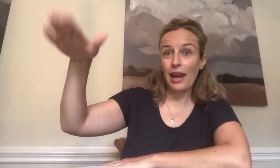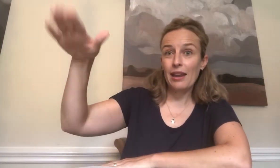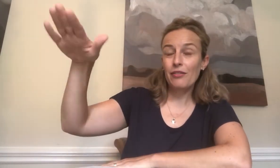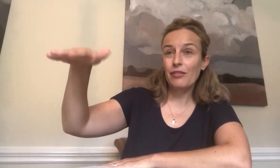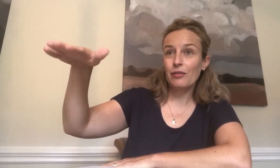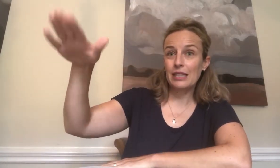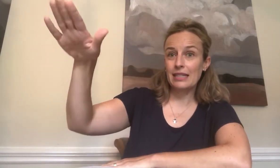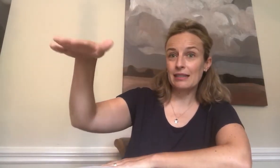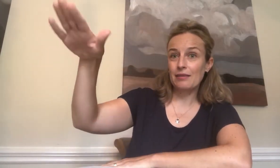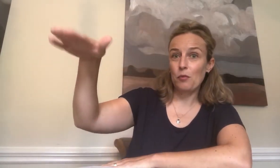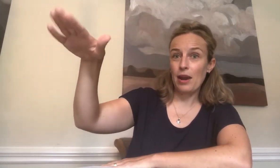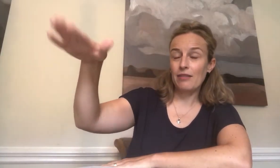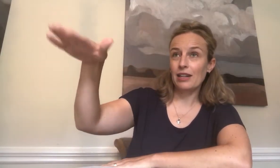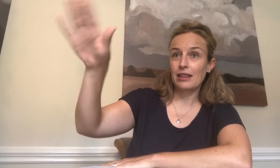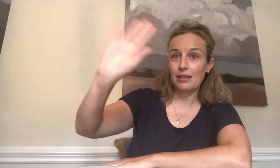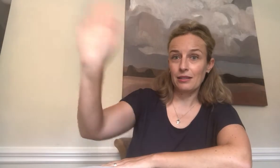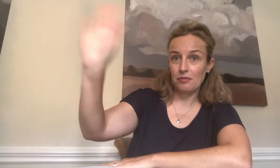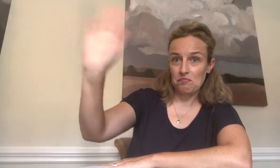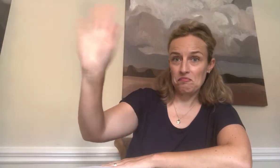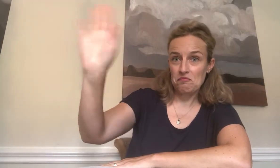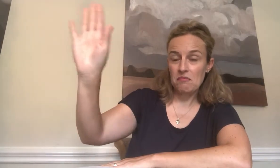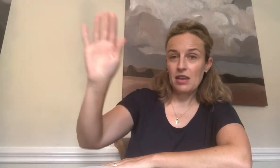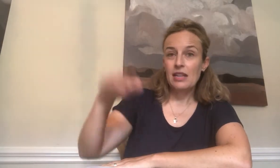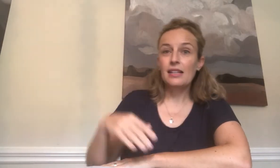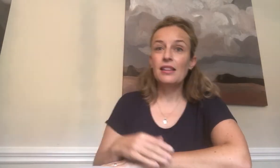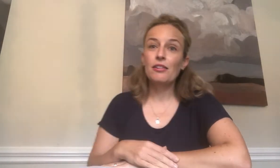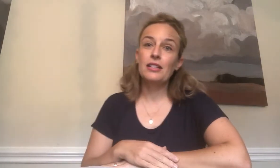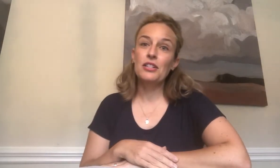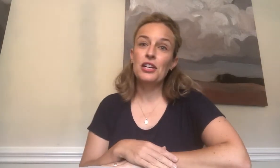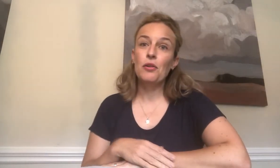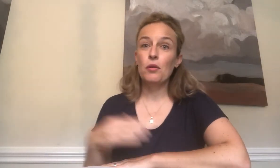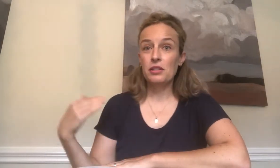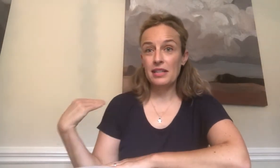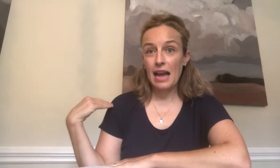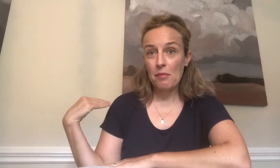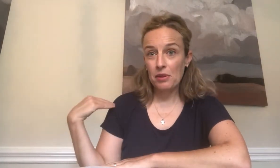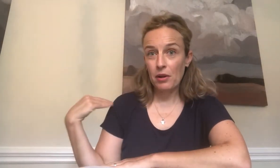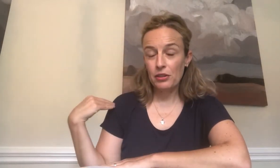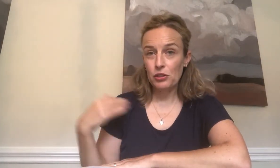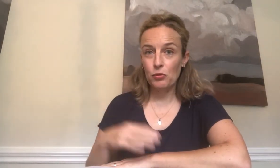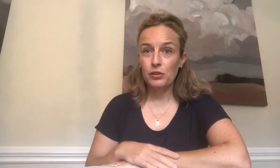wave like this to get their attention, or to tap them on the shoulder.